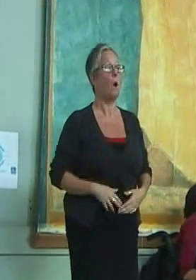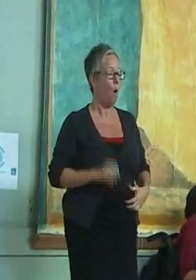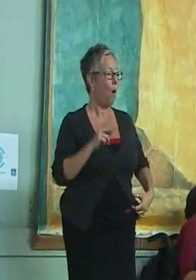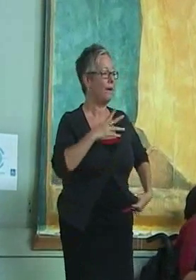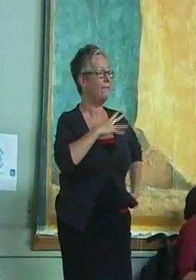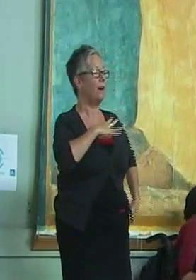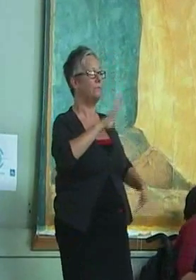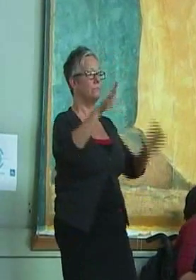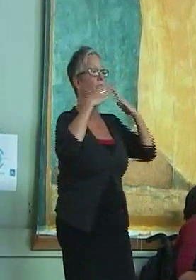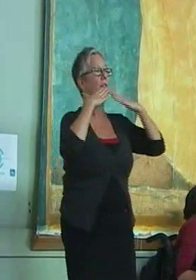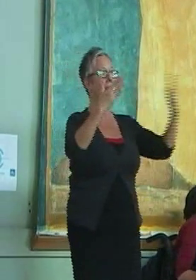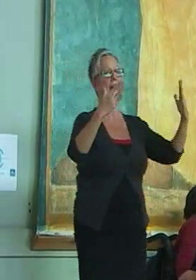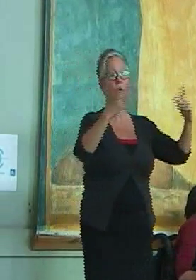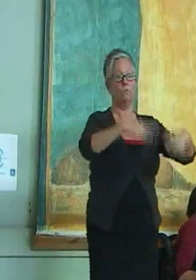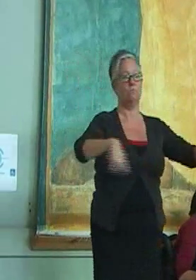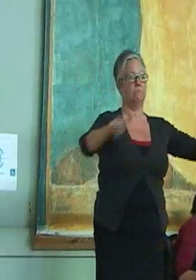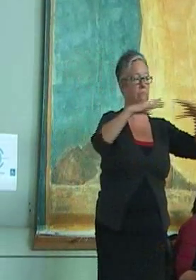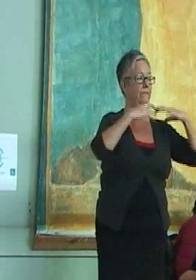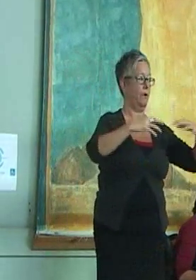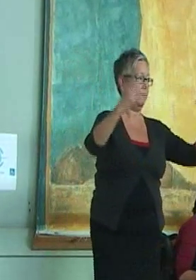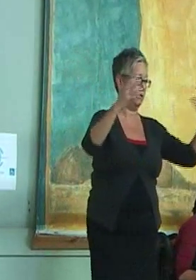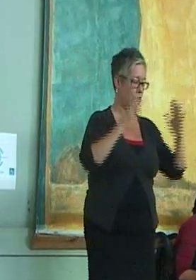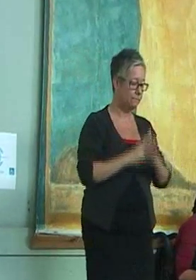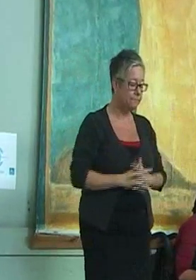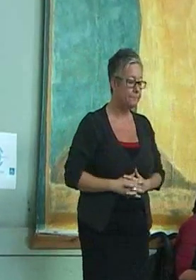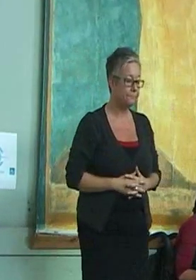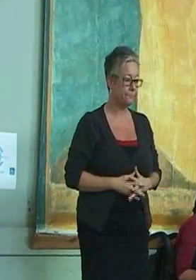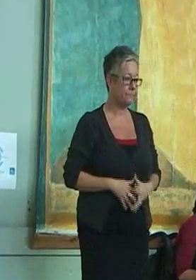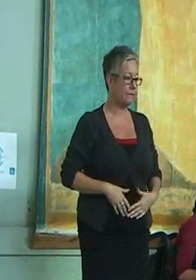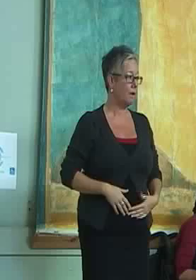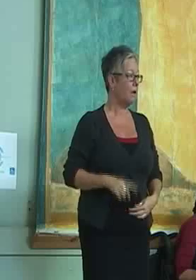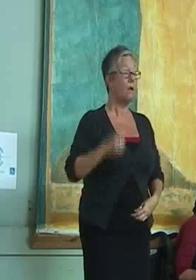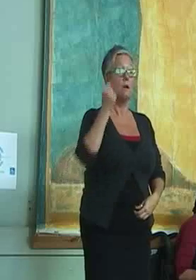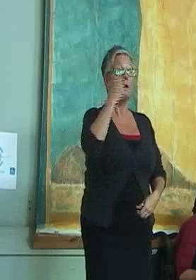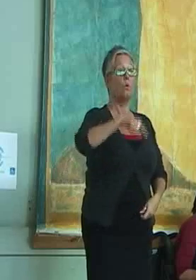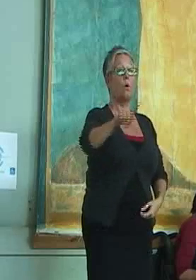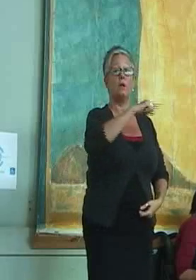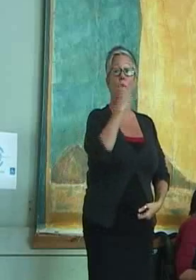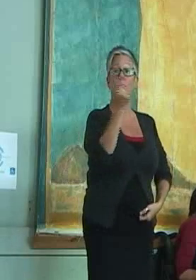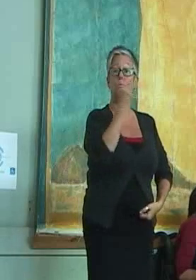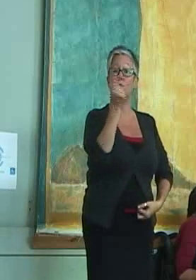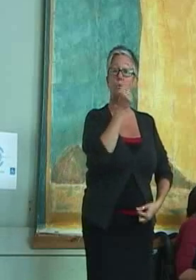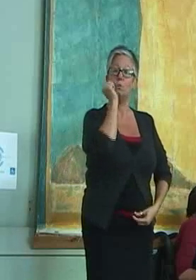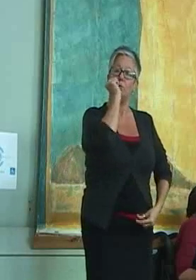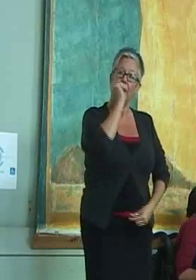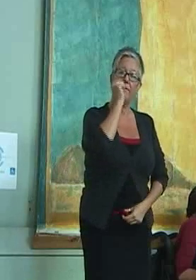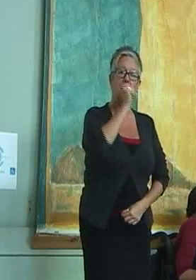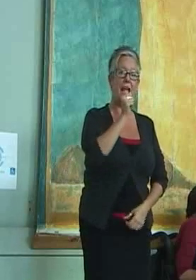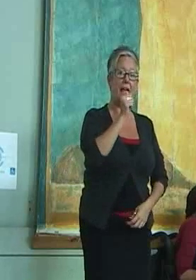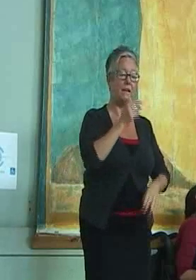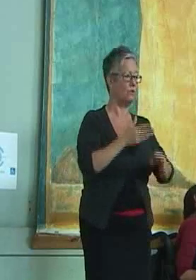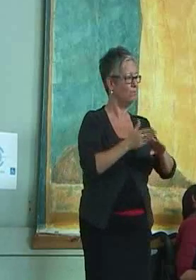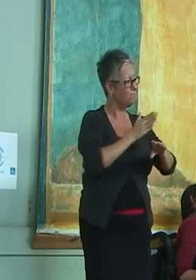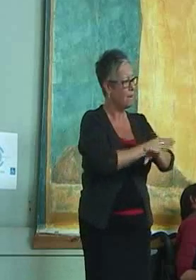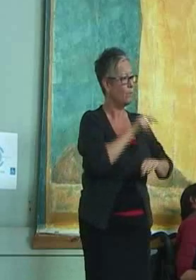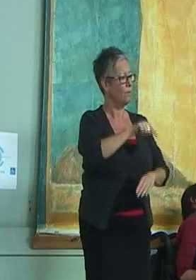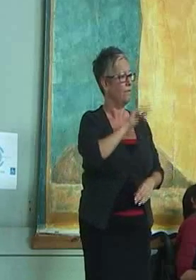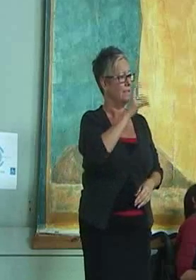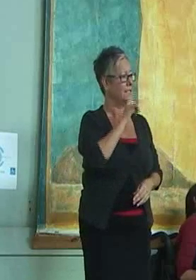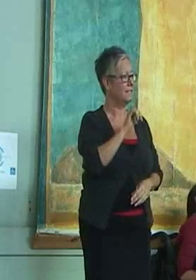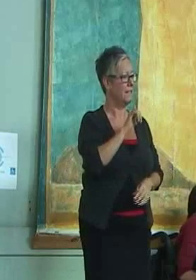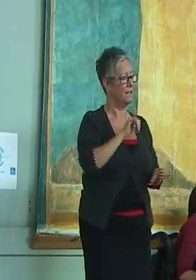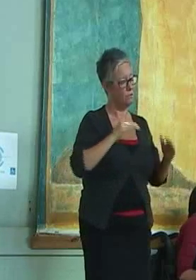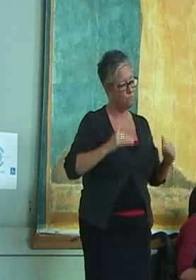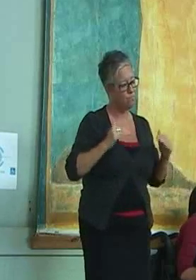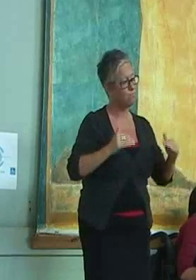thank you very much to all of you for what you do every day to make this city a better place. One